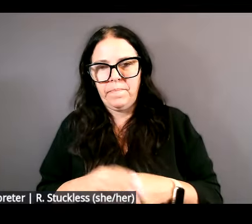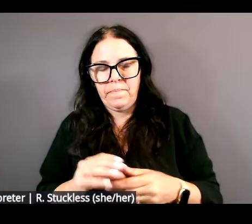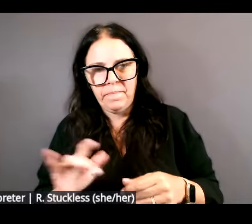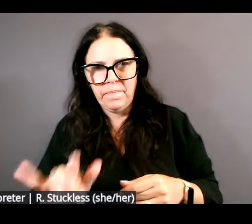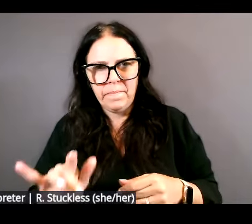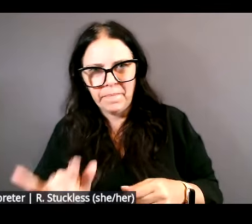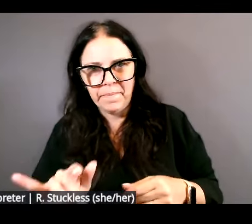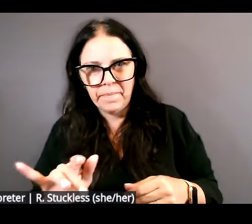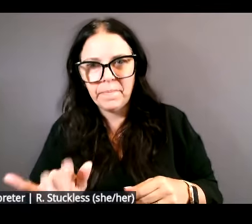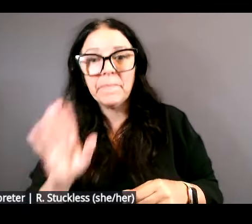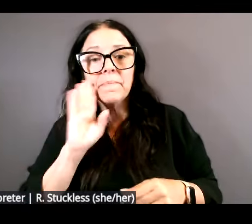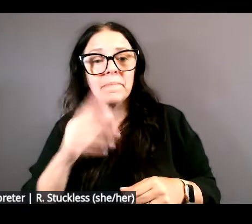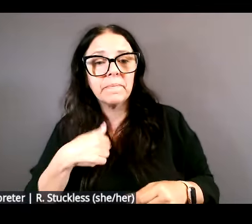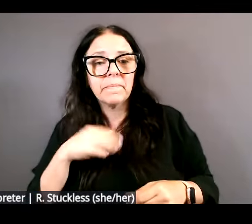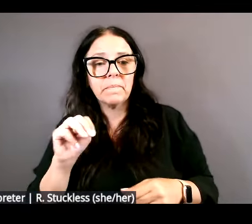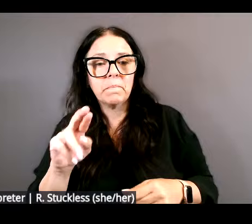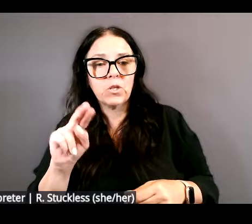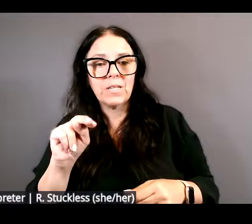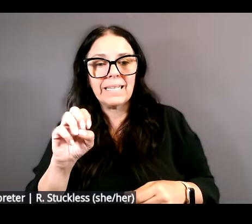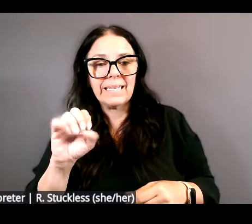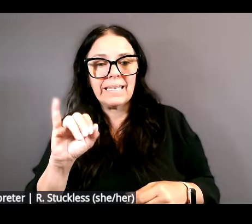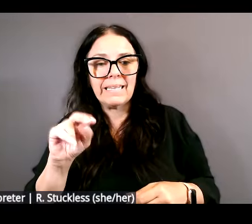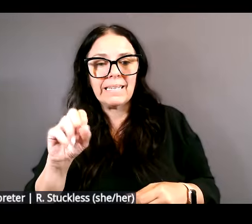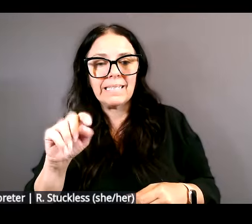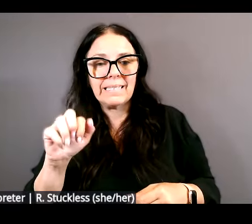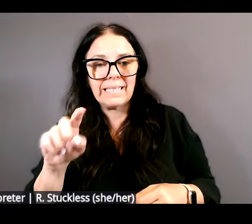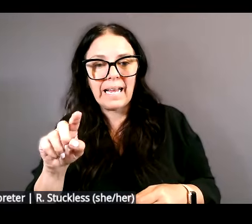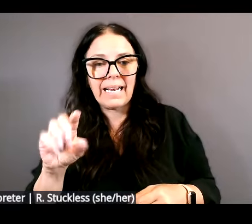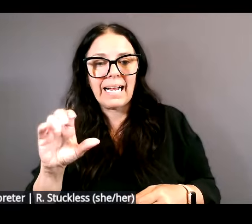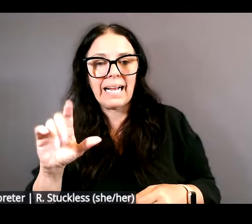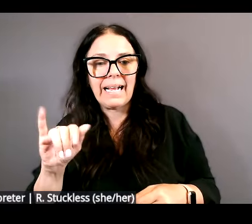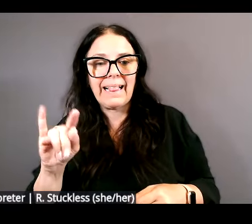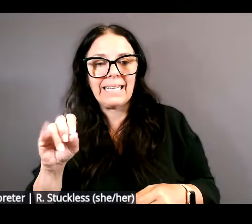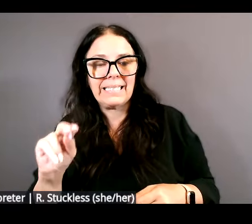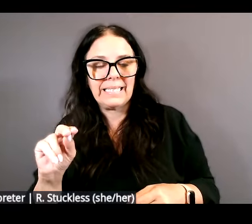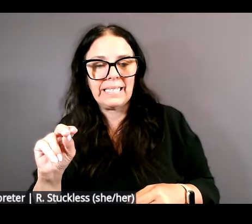Instead, Clinton Township, Michigan, Frederick,